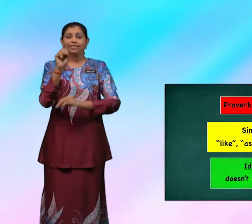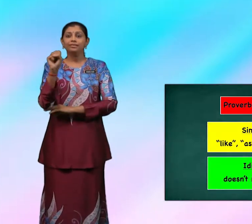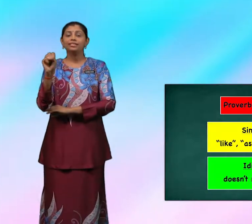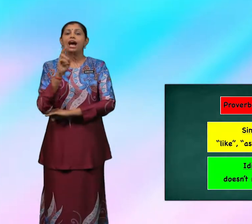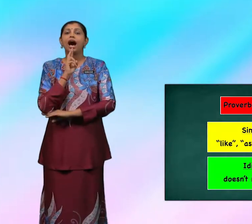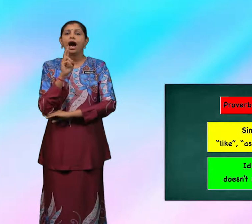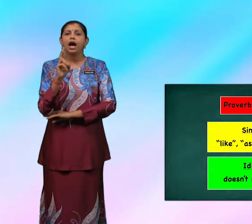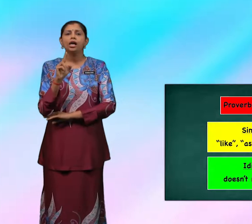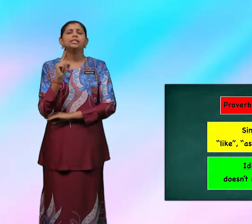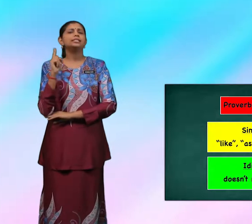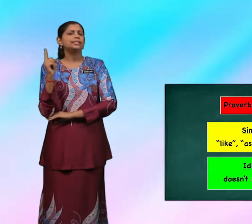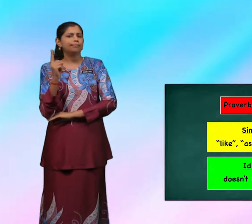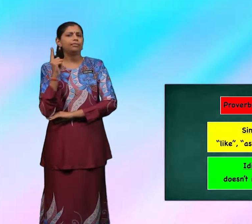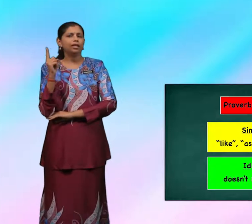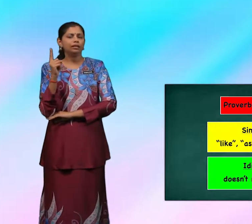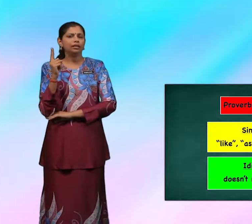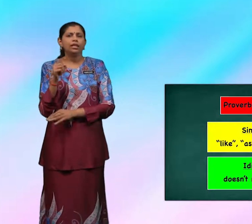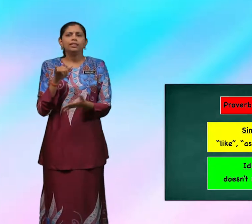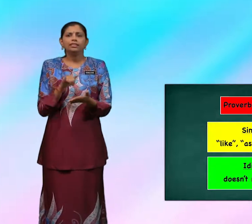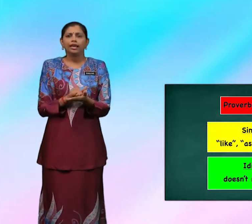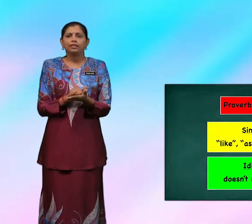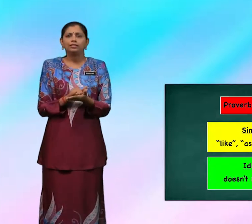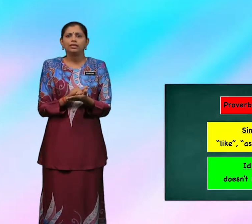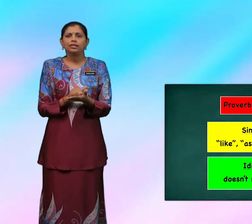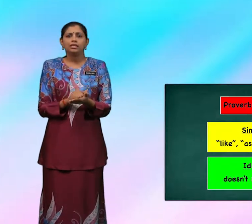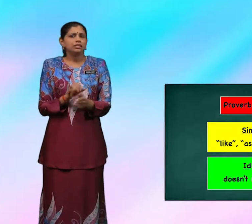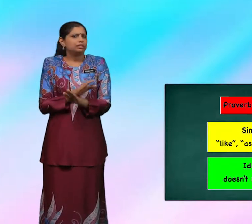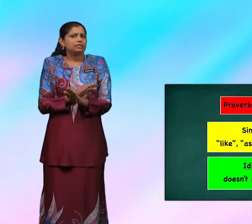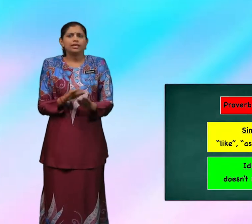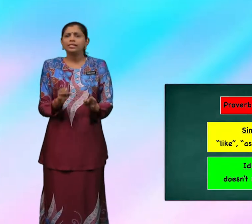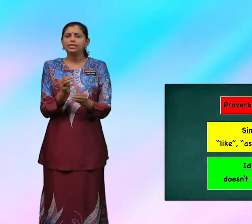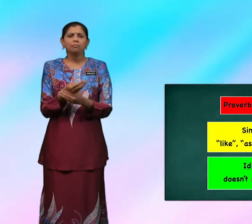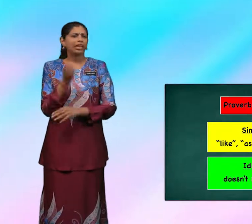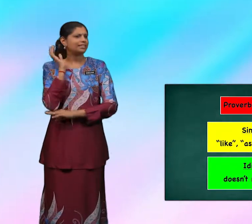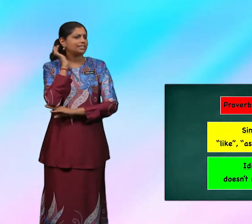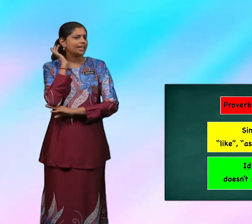Idioms are something that doesn't make sense.